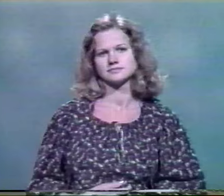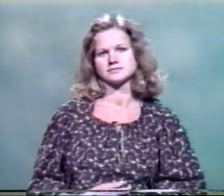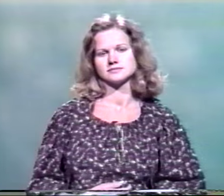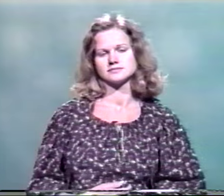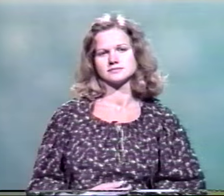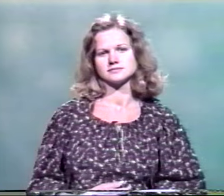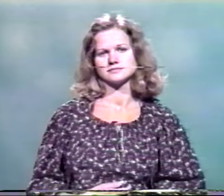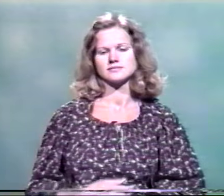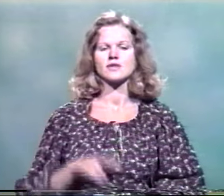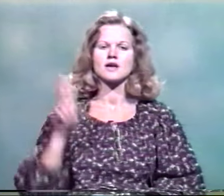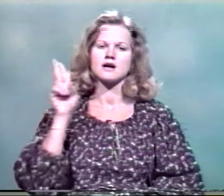Uncle.